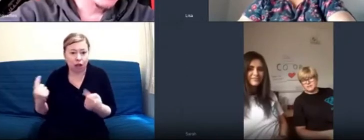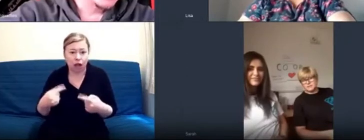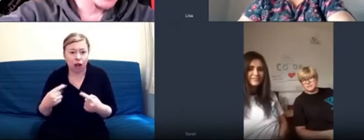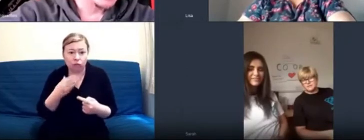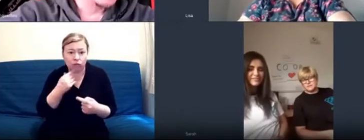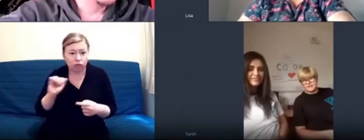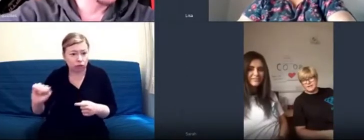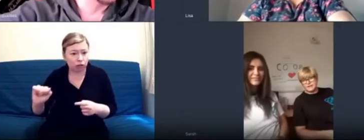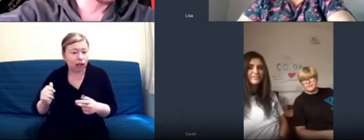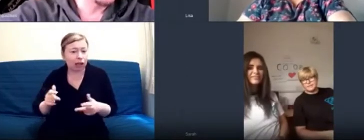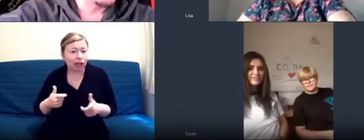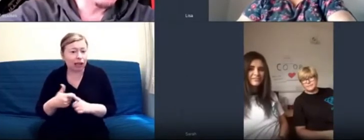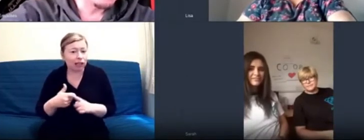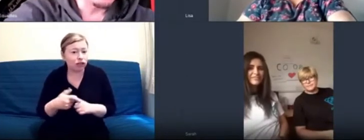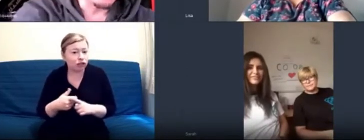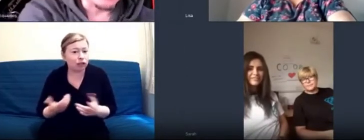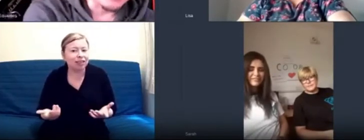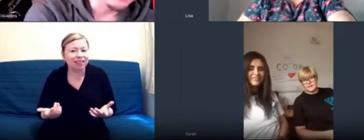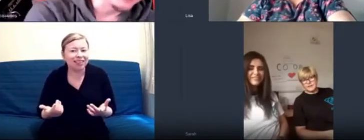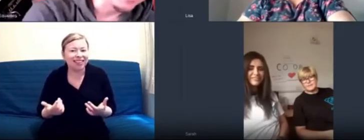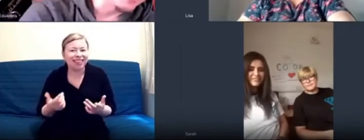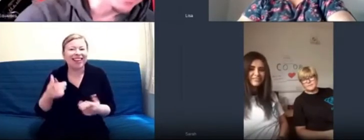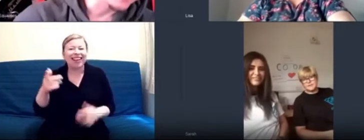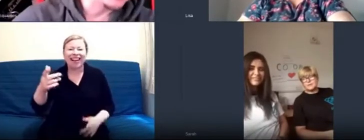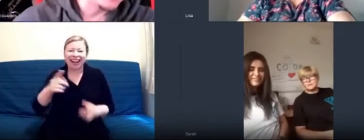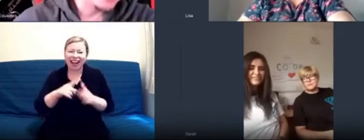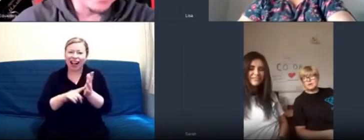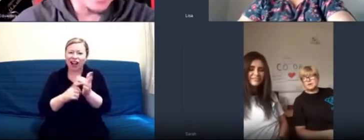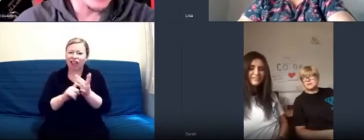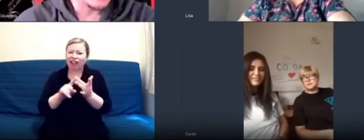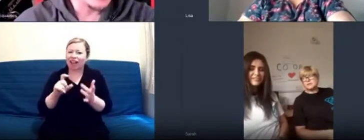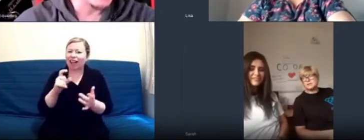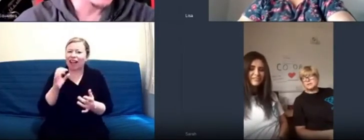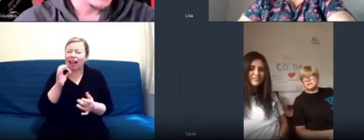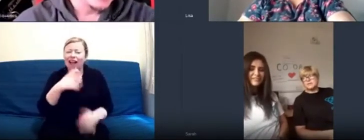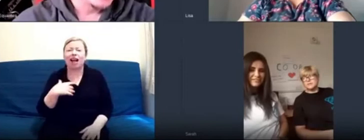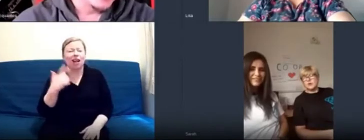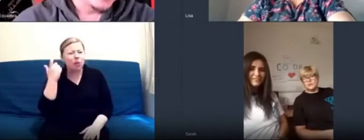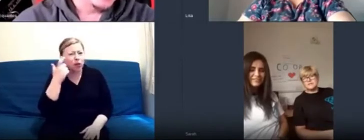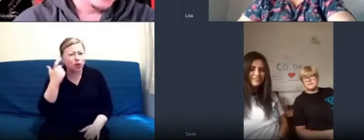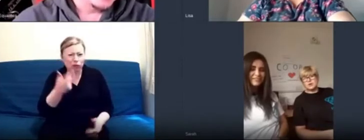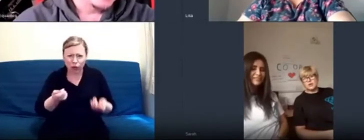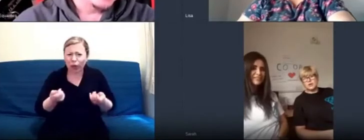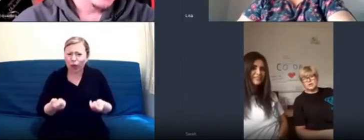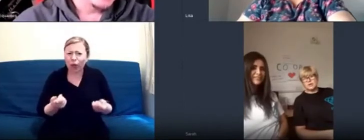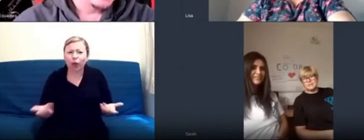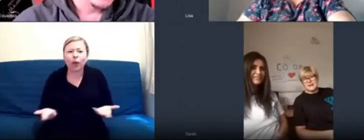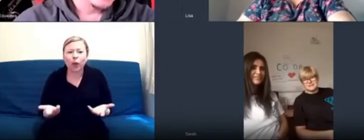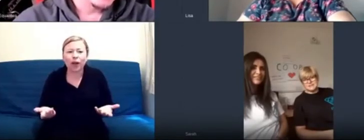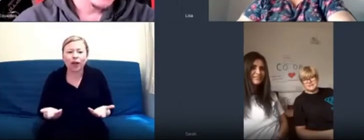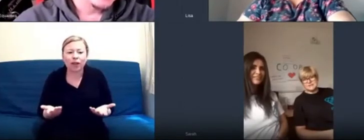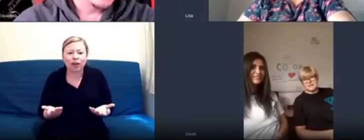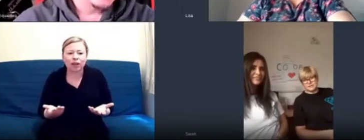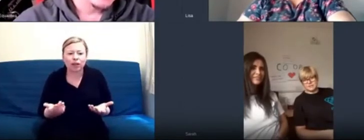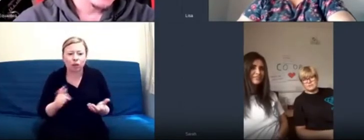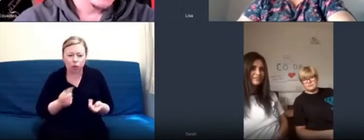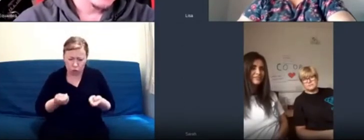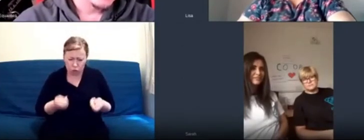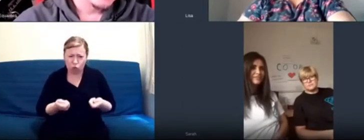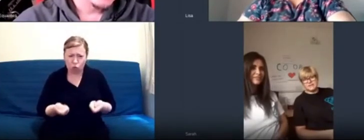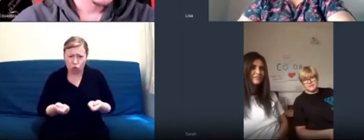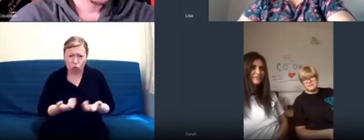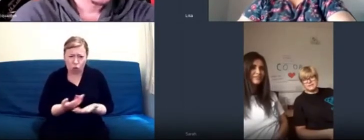kitchen. I was wondering where you were cooking the meals. Ah, it's at the mosque, excellent. Obviously, cooking on a mass